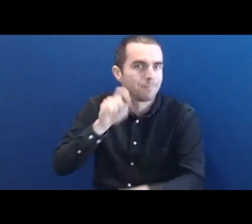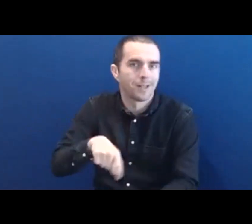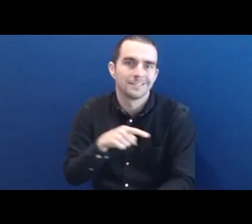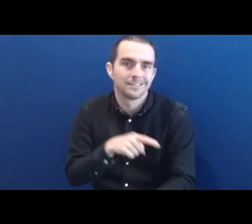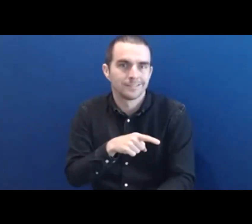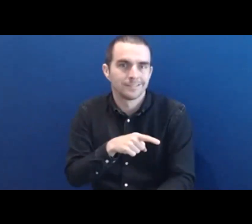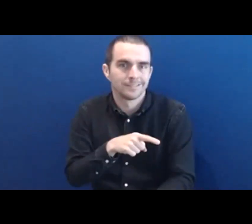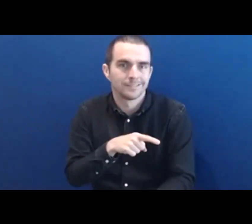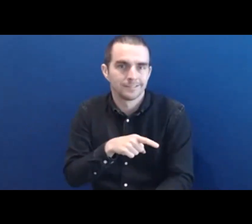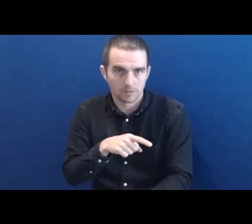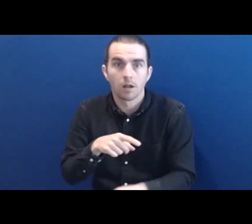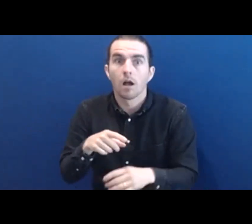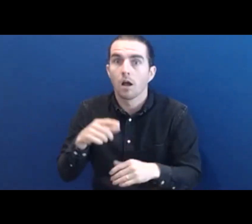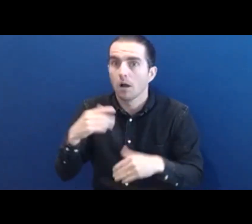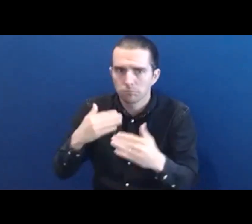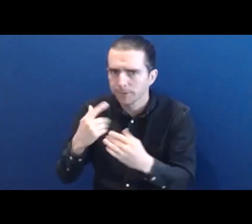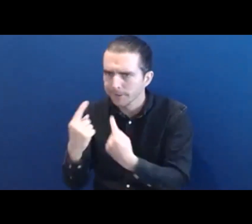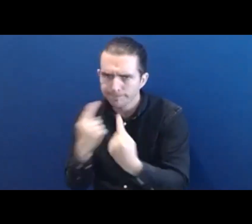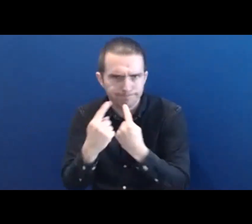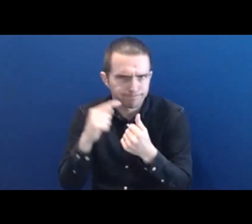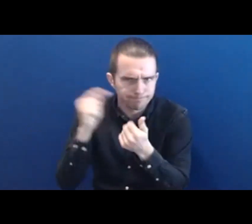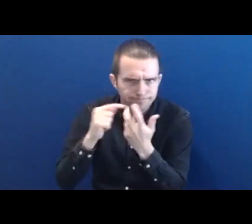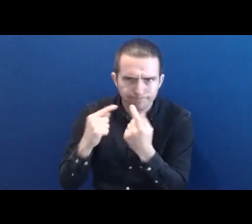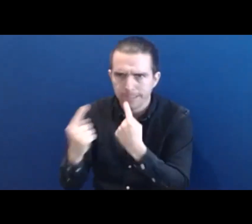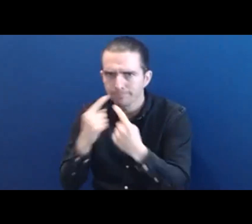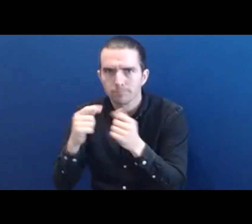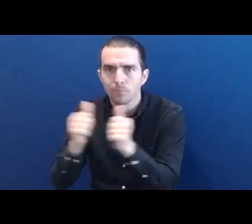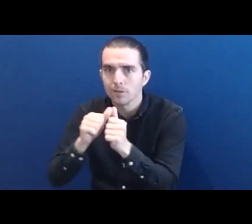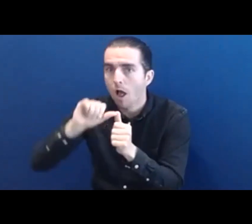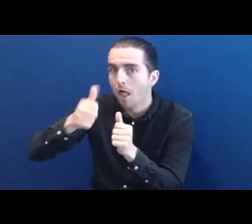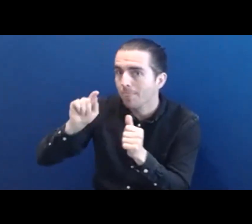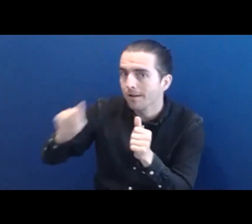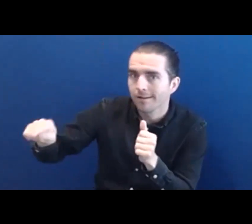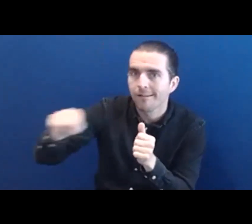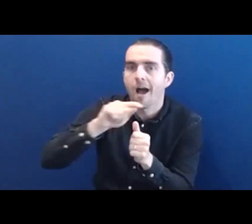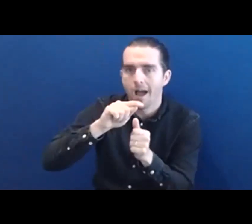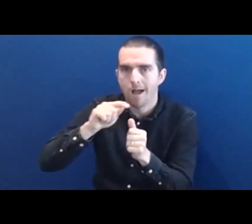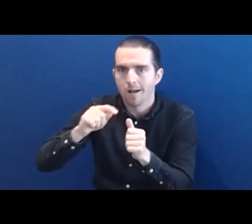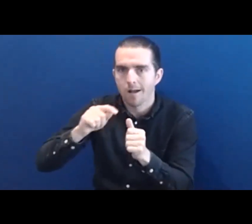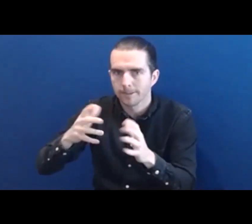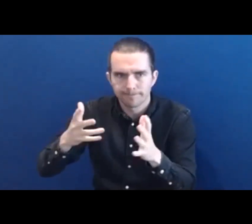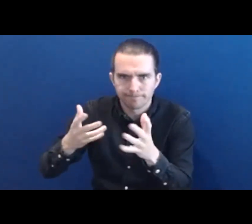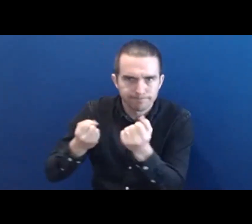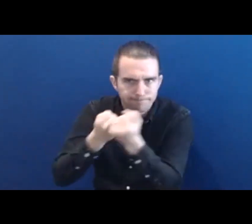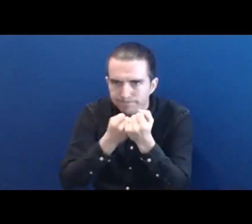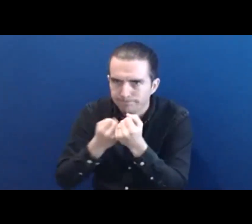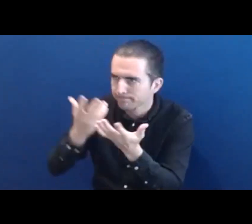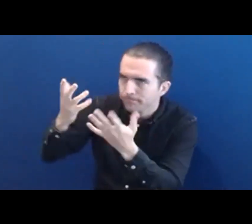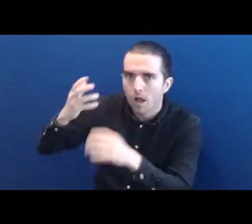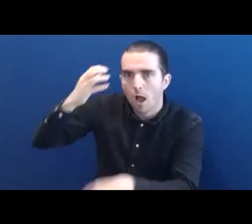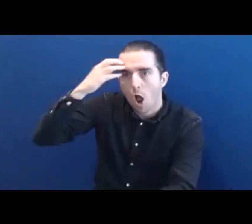continue to work with our members in the Pacific. The